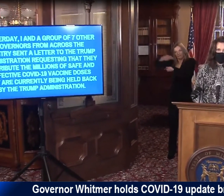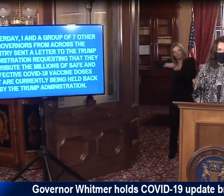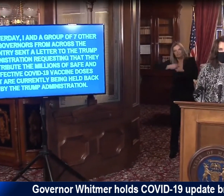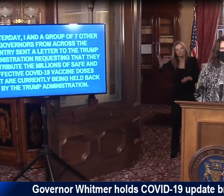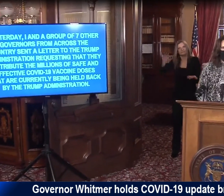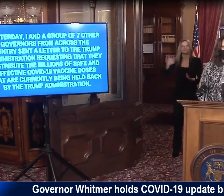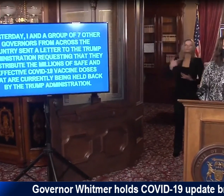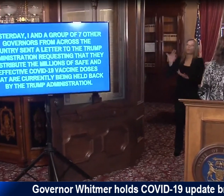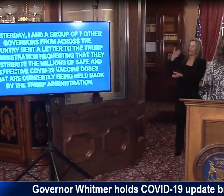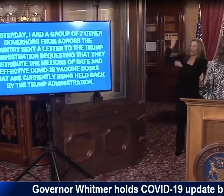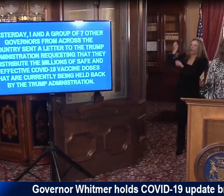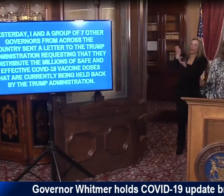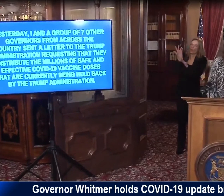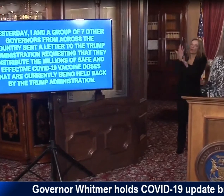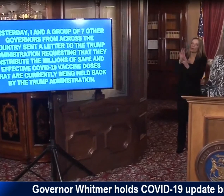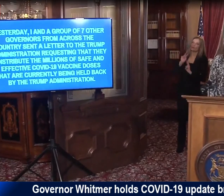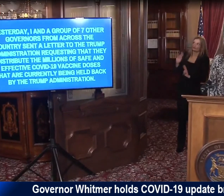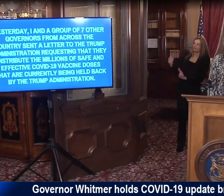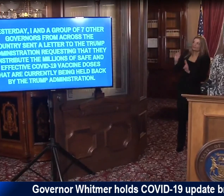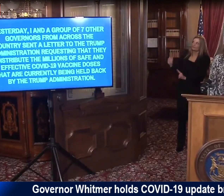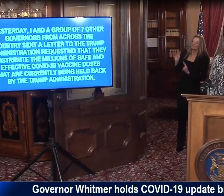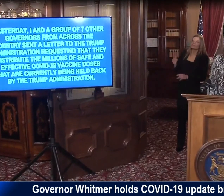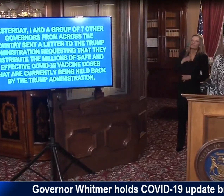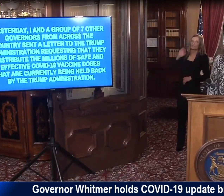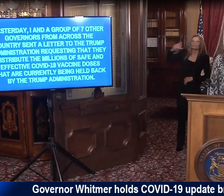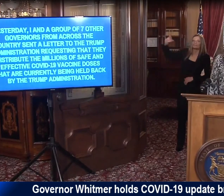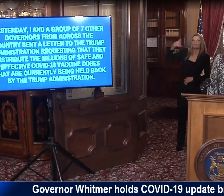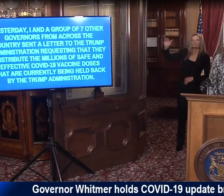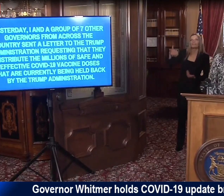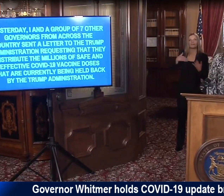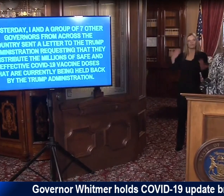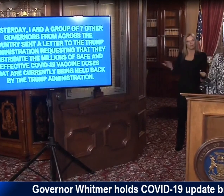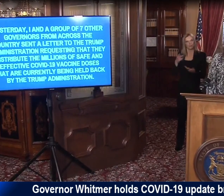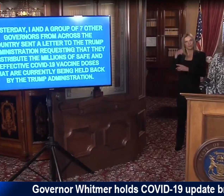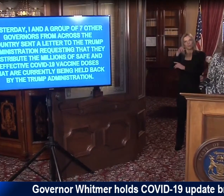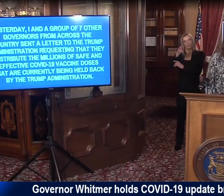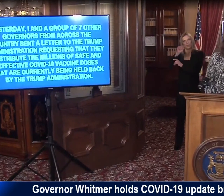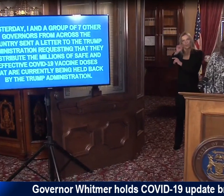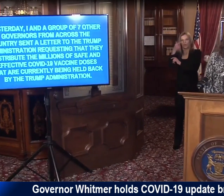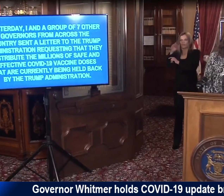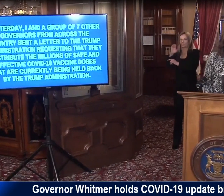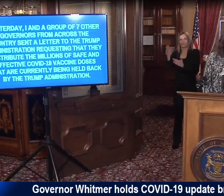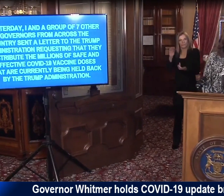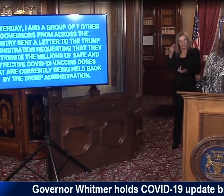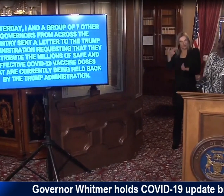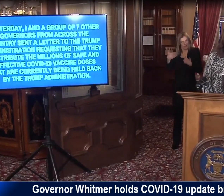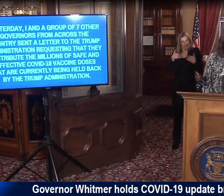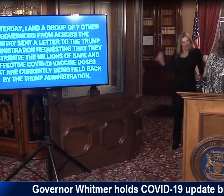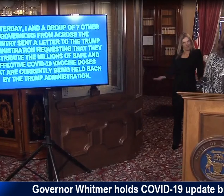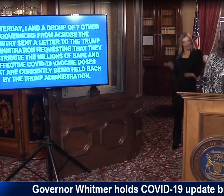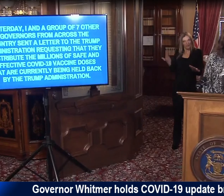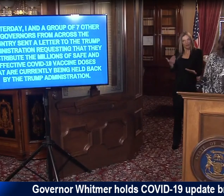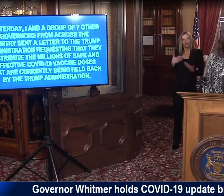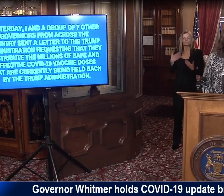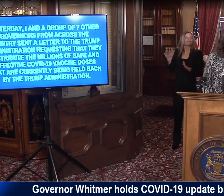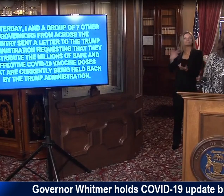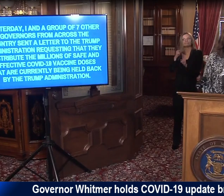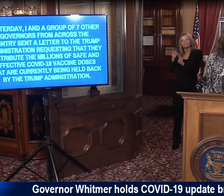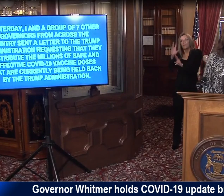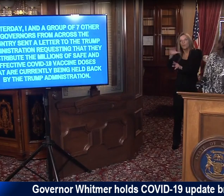currently holding back in freezer farms like the one in Portage, Michigan. According to publicly